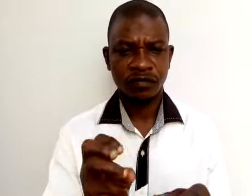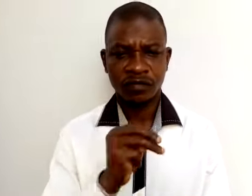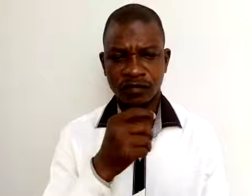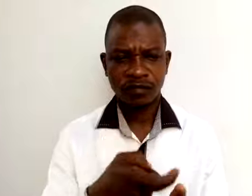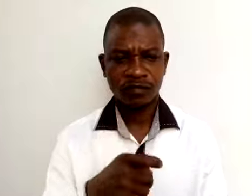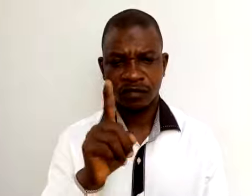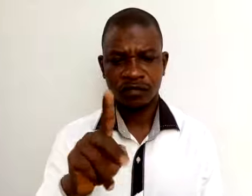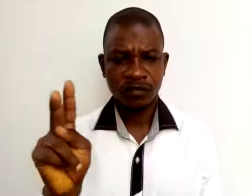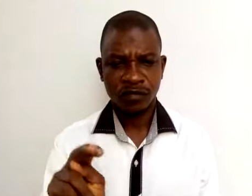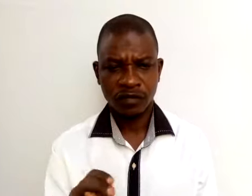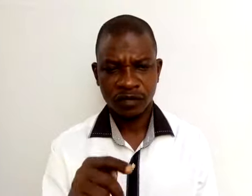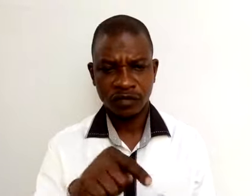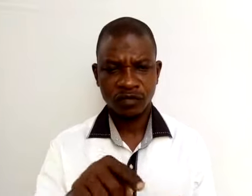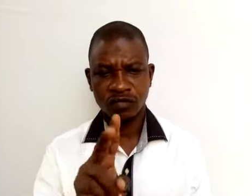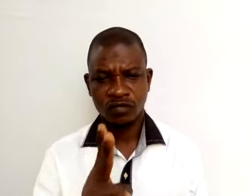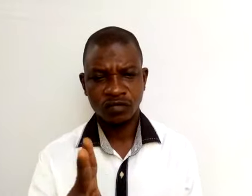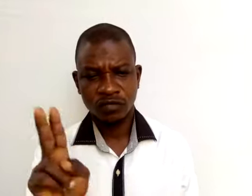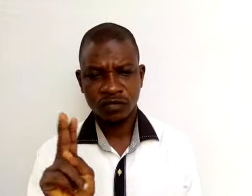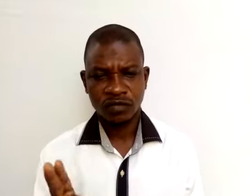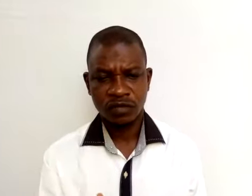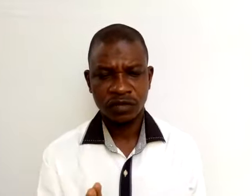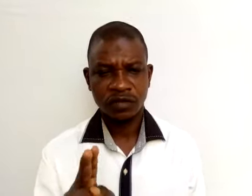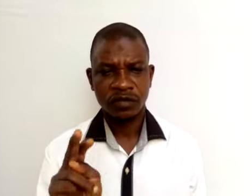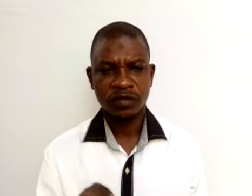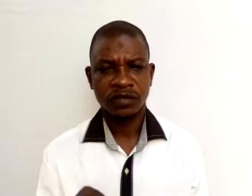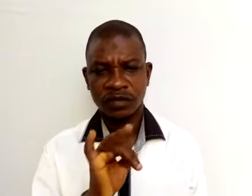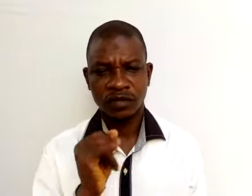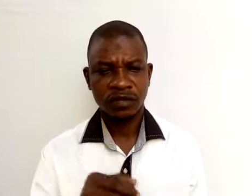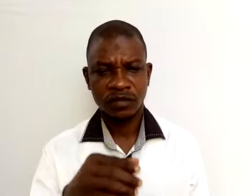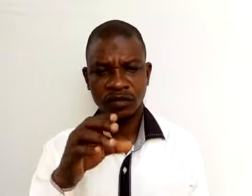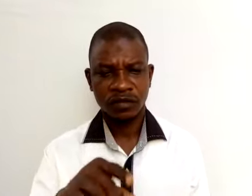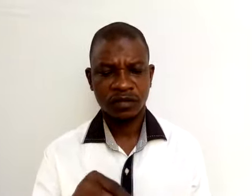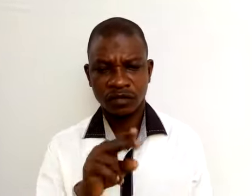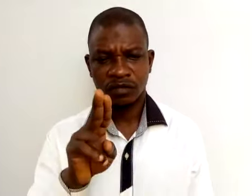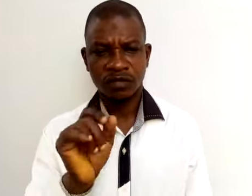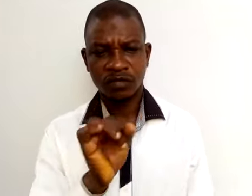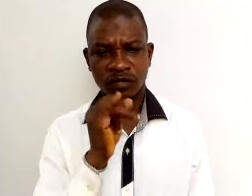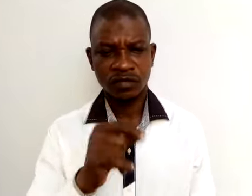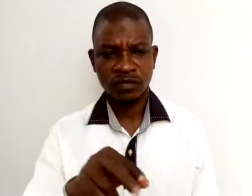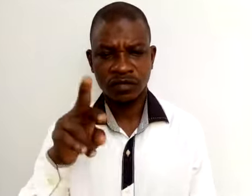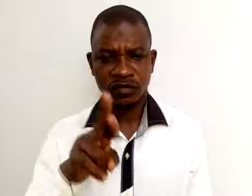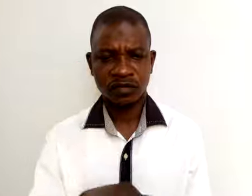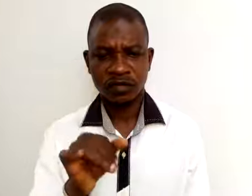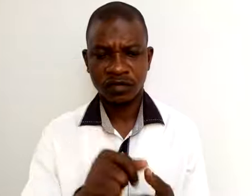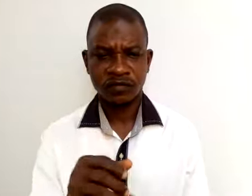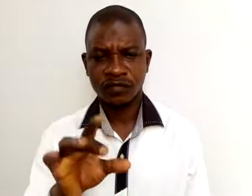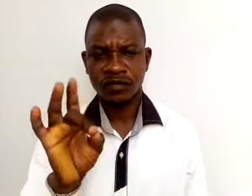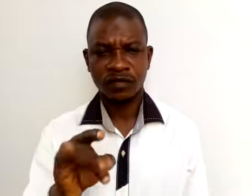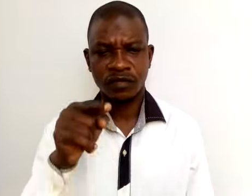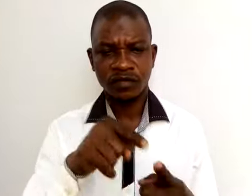1 naira to 2 naira, and the quantity decreases from 8 to